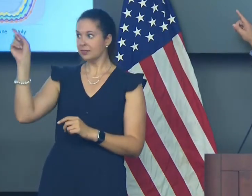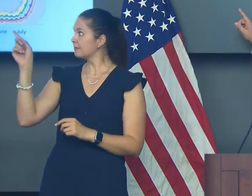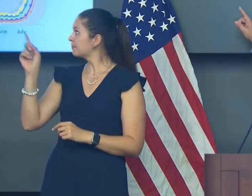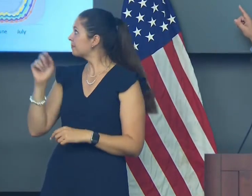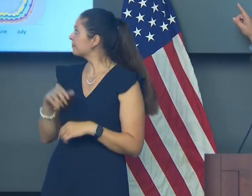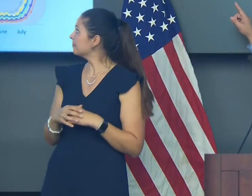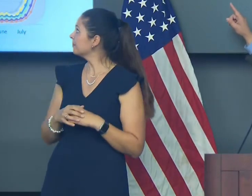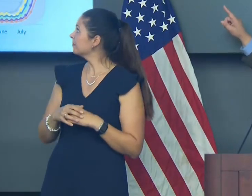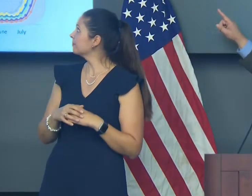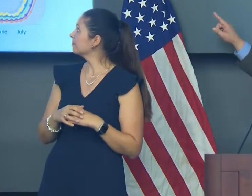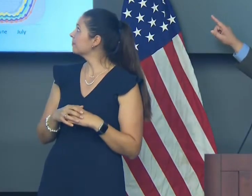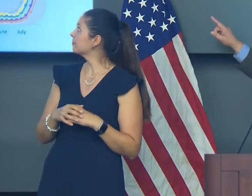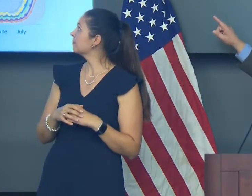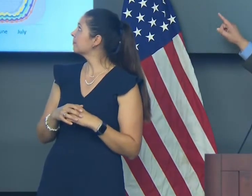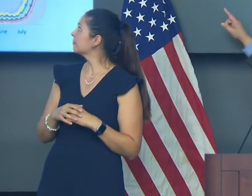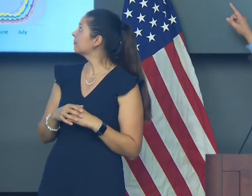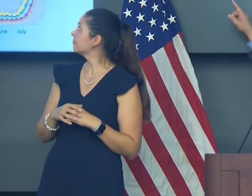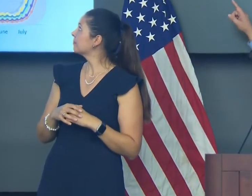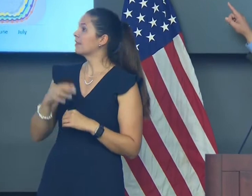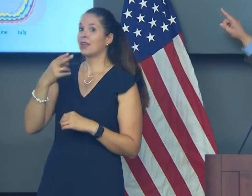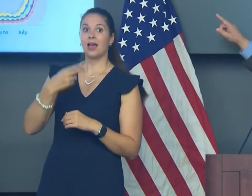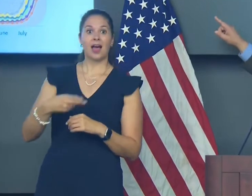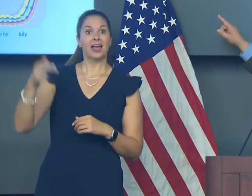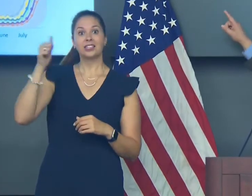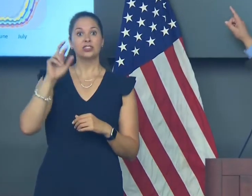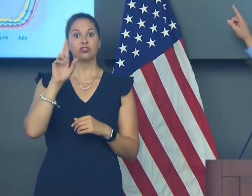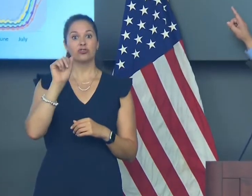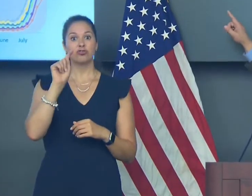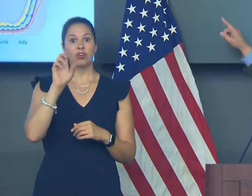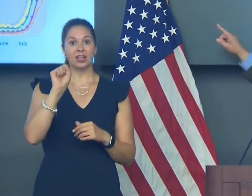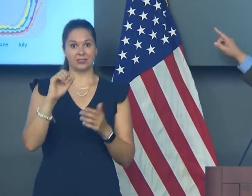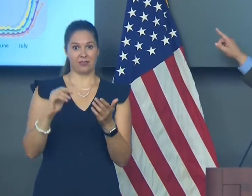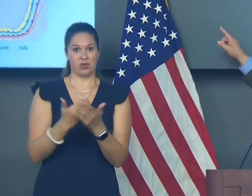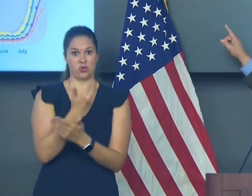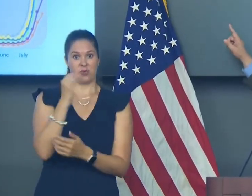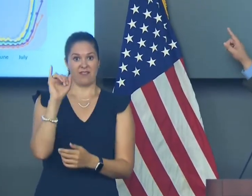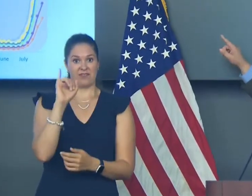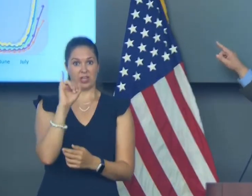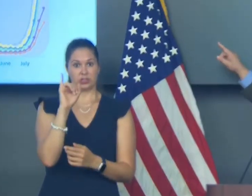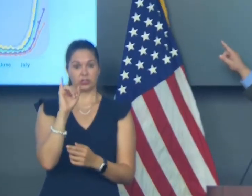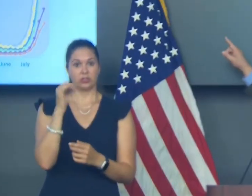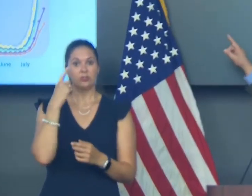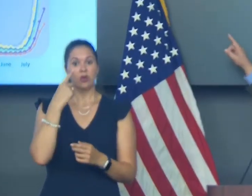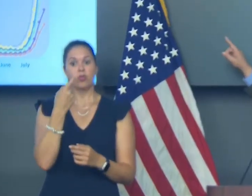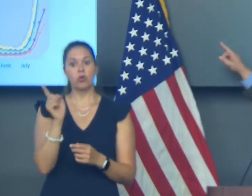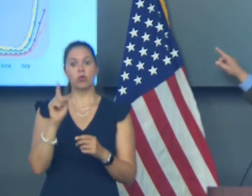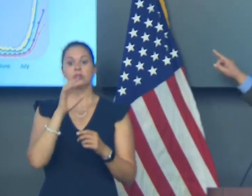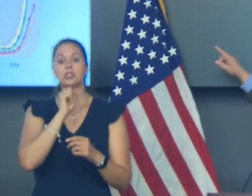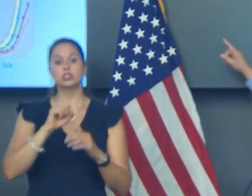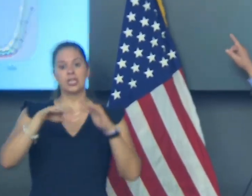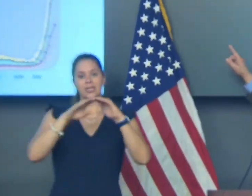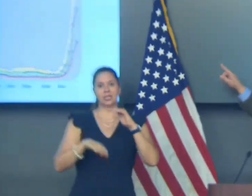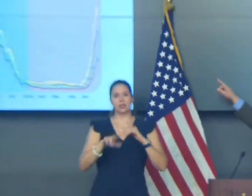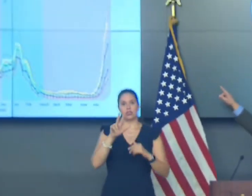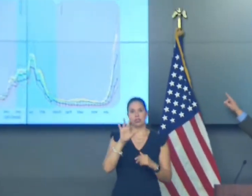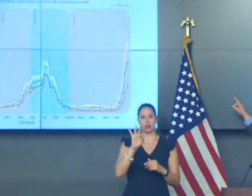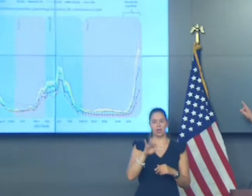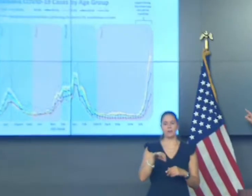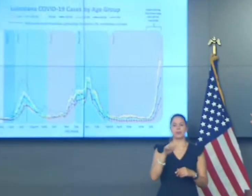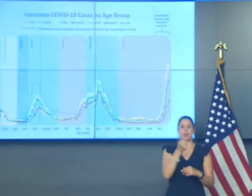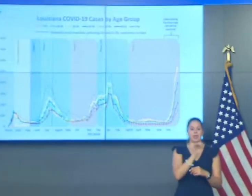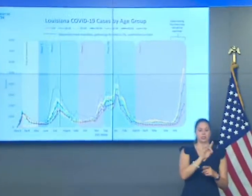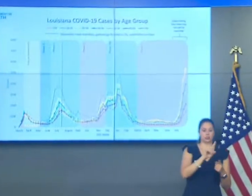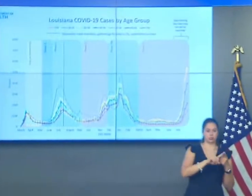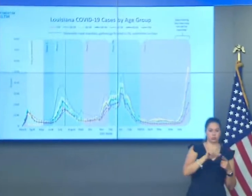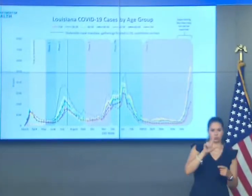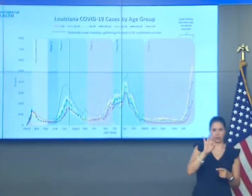and he pointed out before the highest rates of new infections in those less than age 39, the 18 to 29